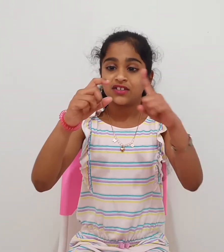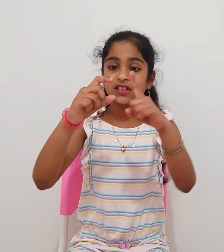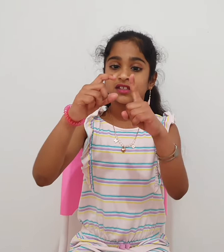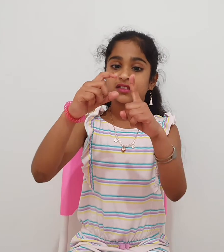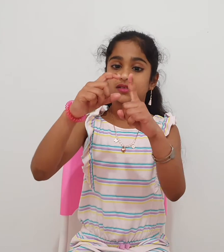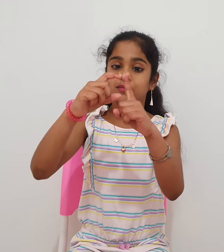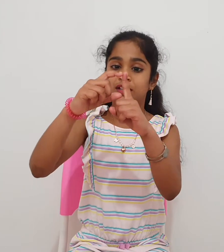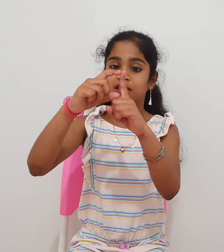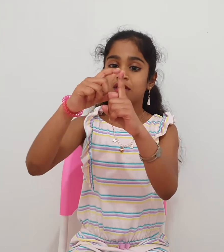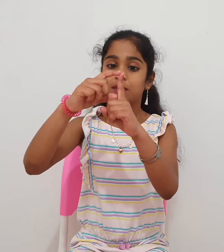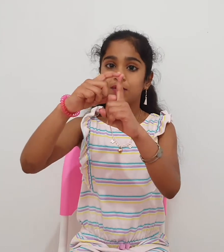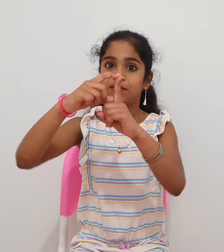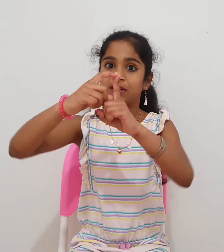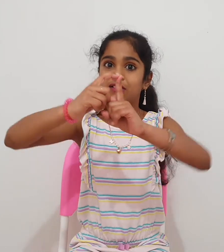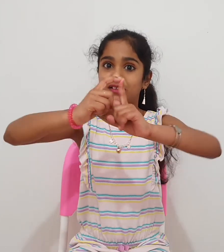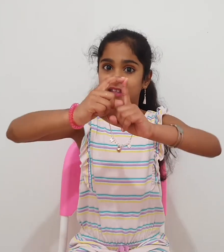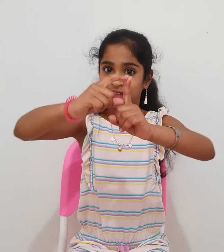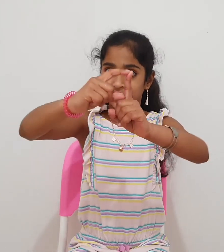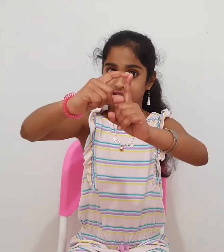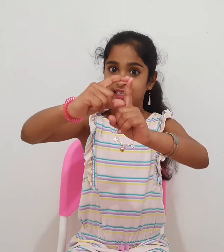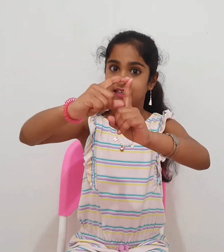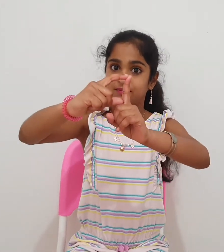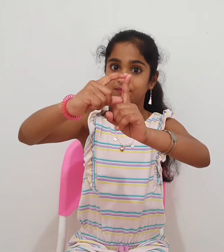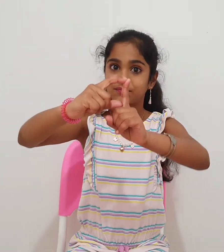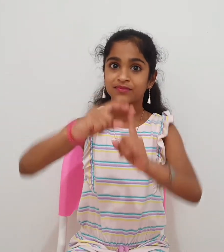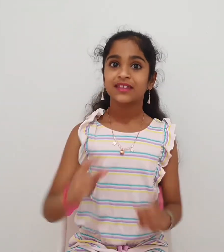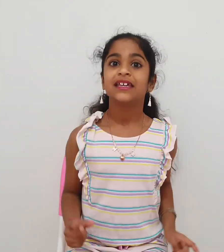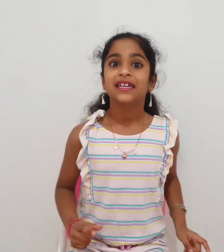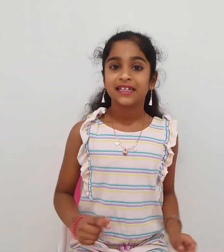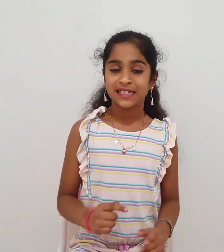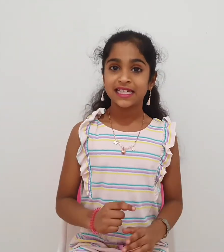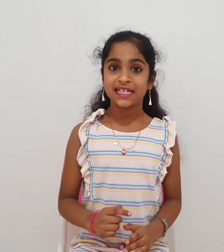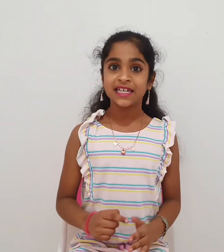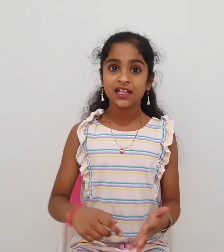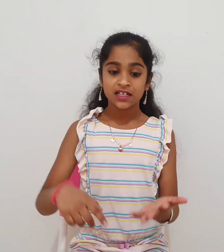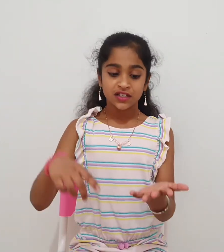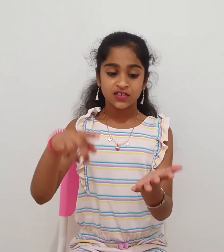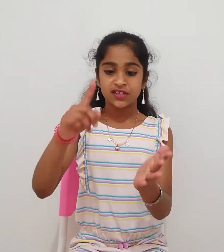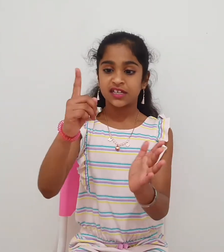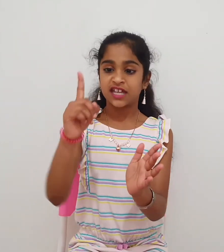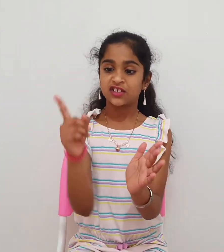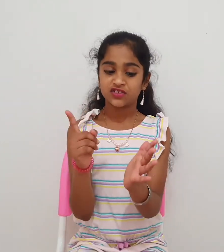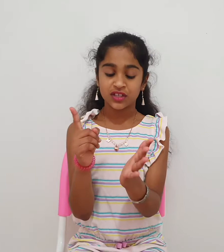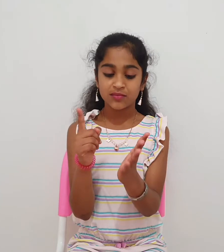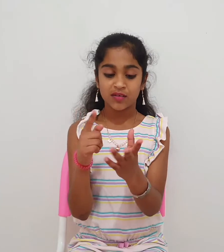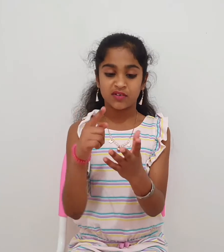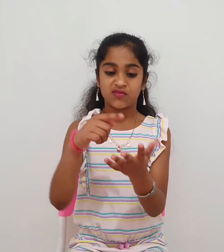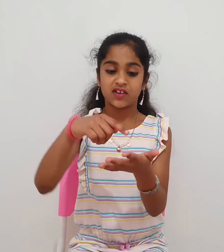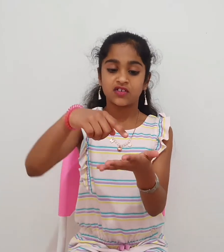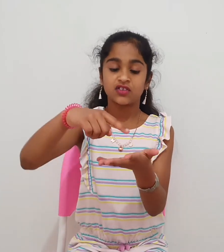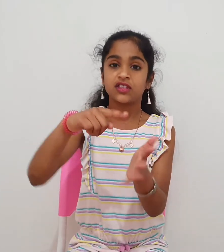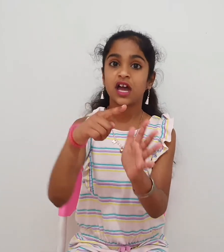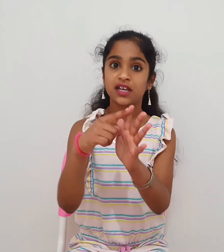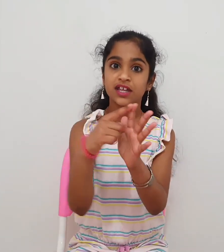just bring this mummy finger then that's D E just attach the mummy finger to the another